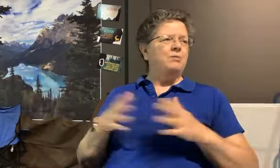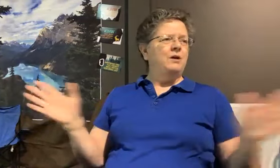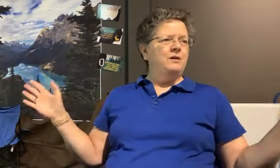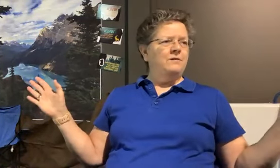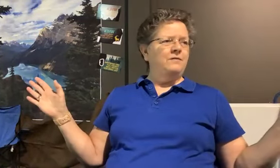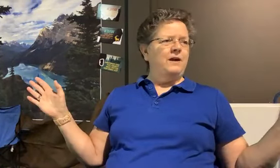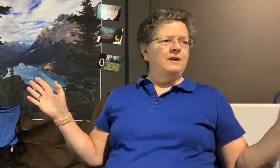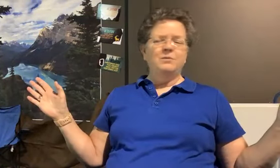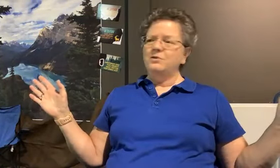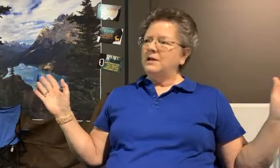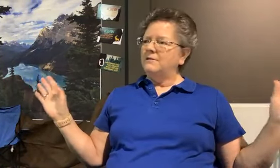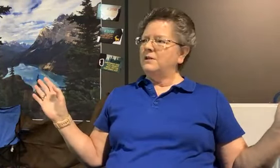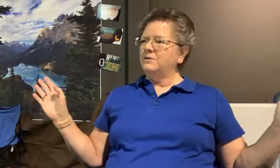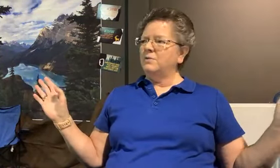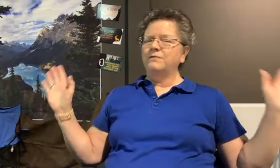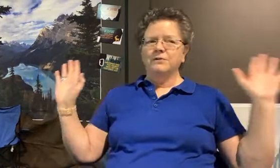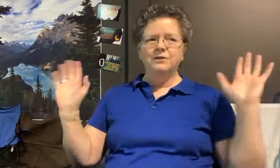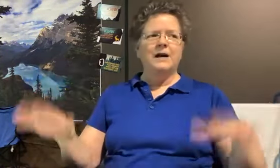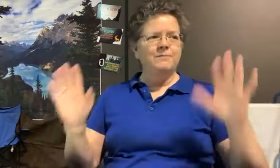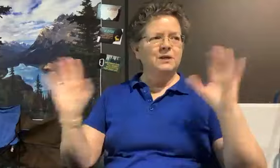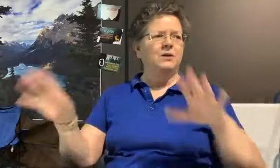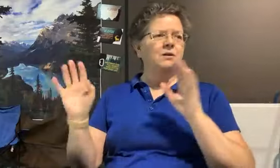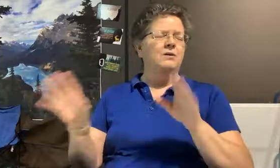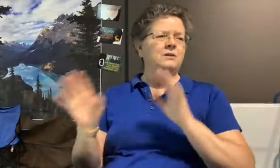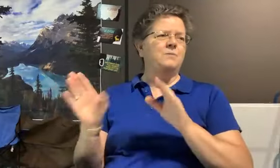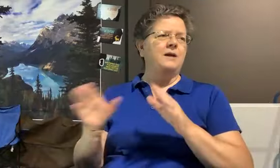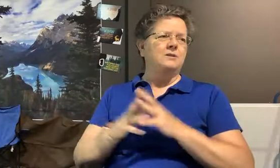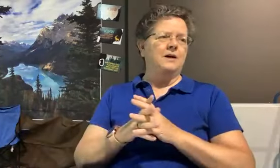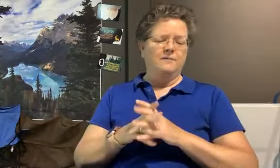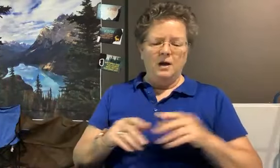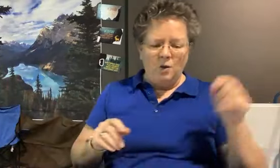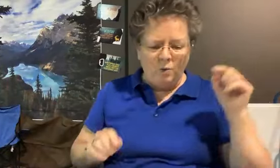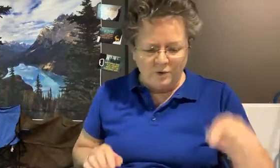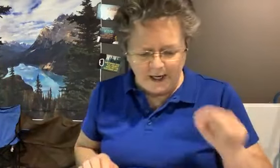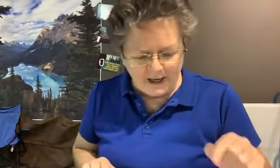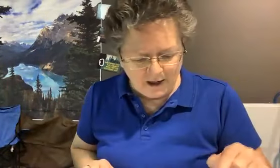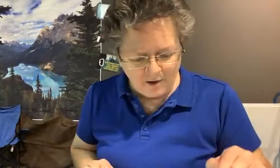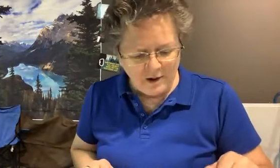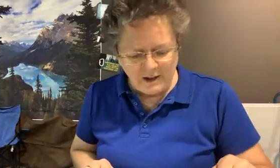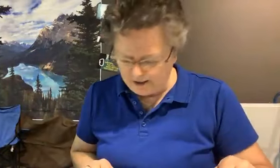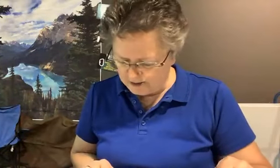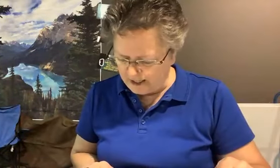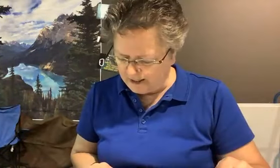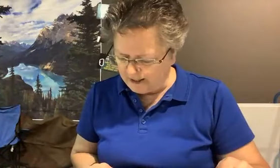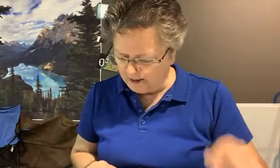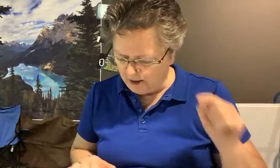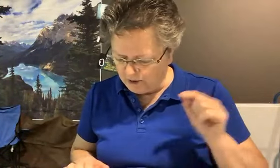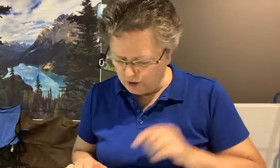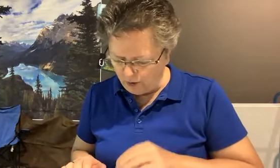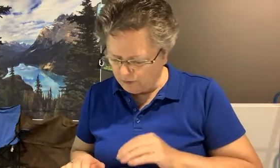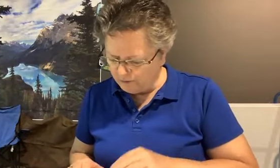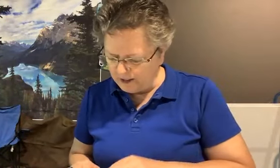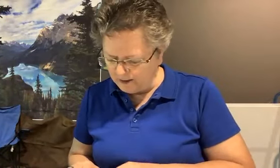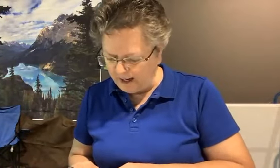plenty of animals. Everything's wonderful. Stop telling all this bad stuff. Well, now he's saying, don't be like